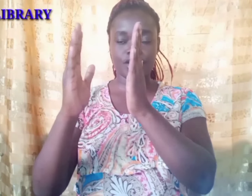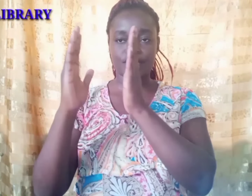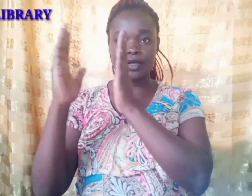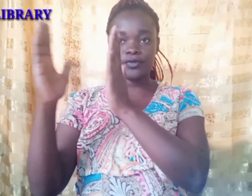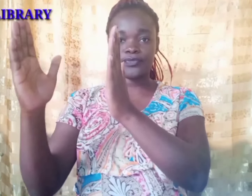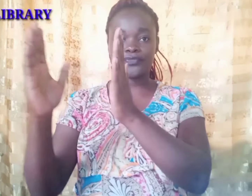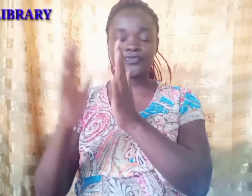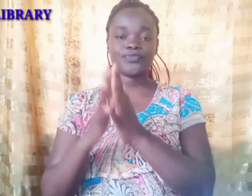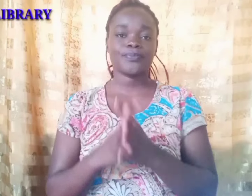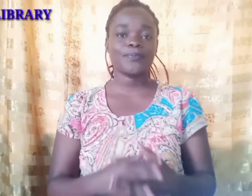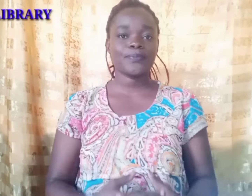Library.